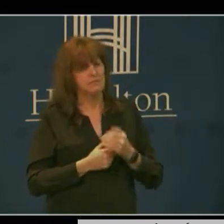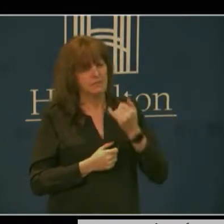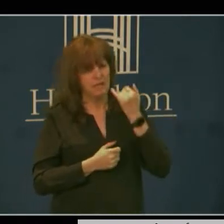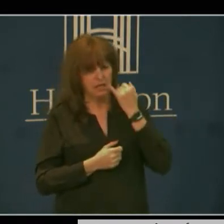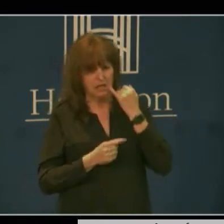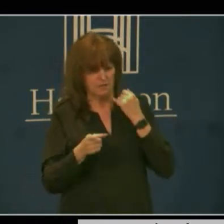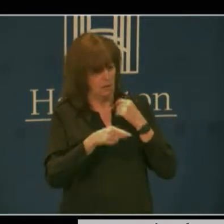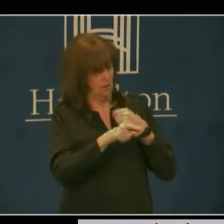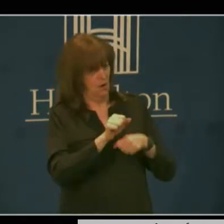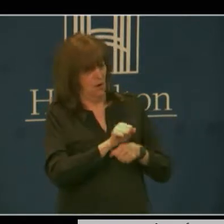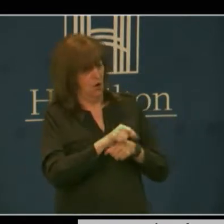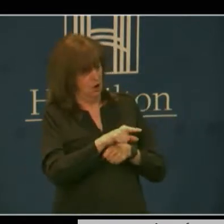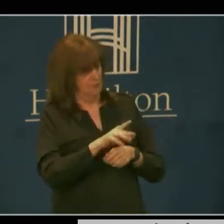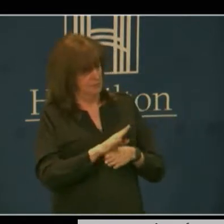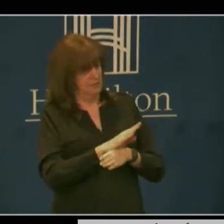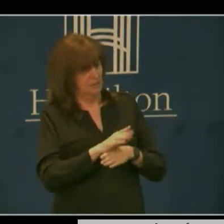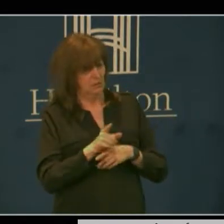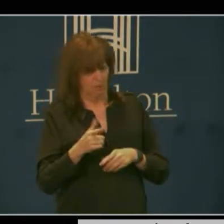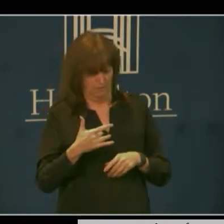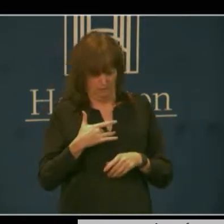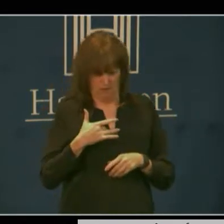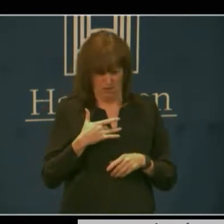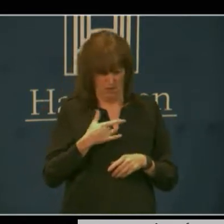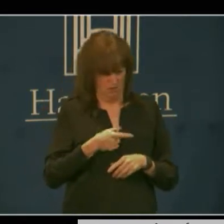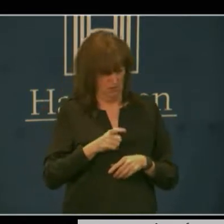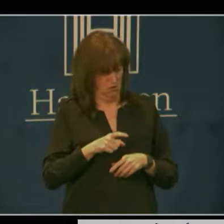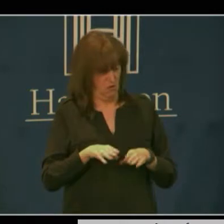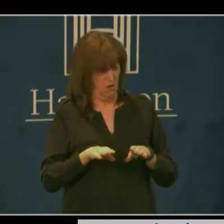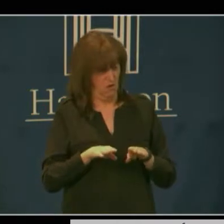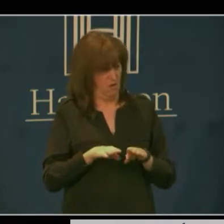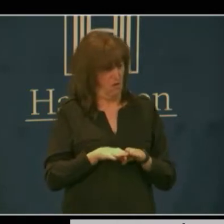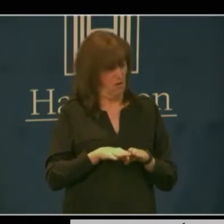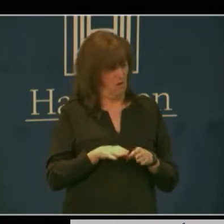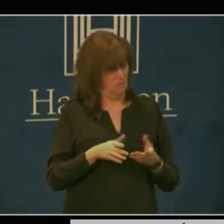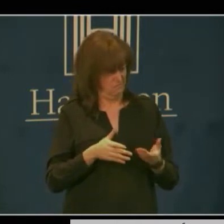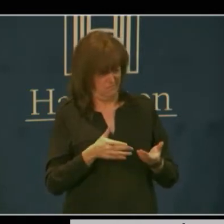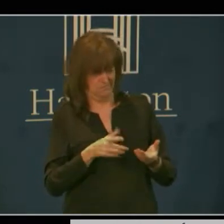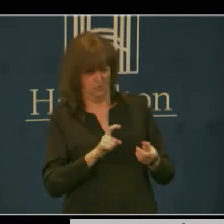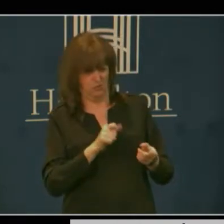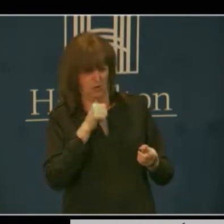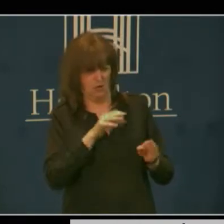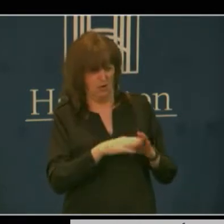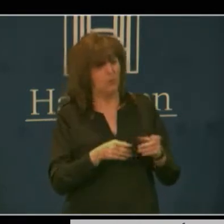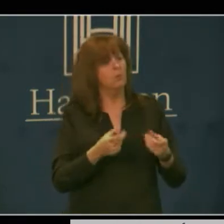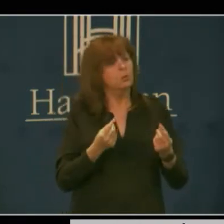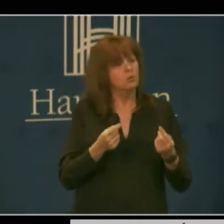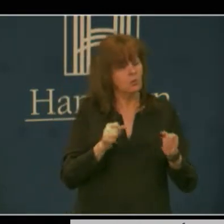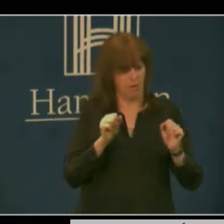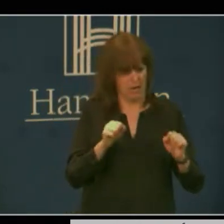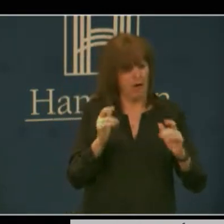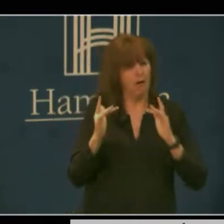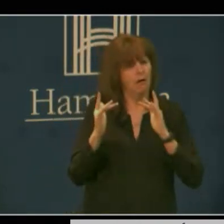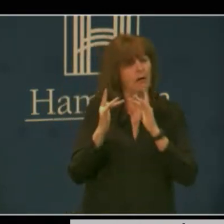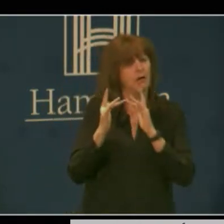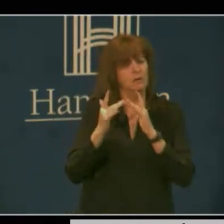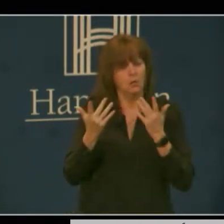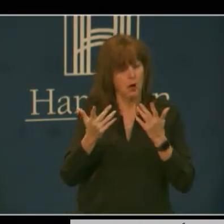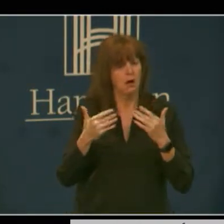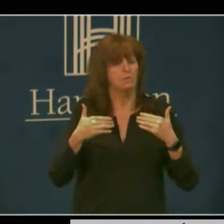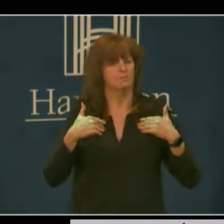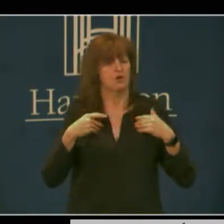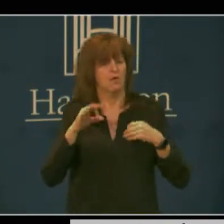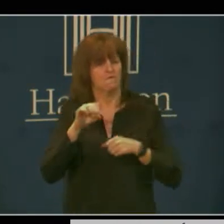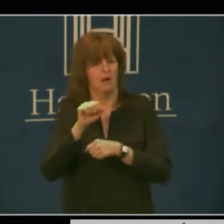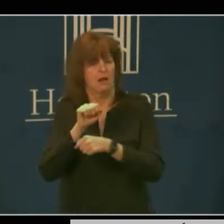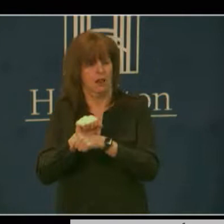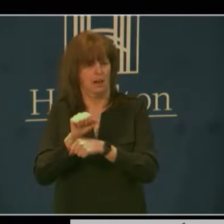handled properly, contact the Ministry of Labor and the Health and Safety Center can help you. The City of Hamilton can't regulate businesses and what